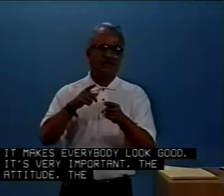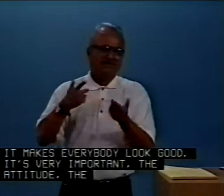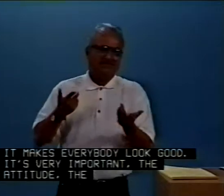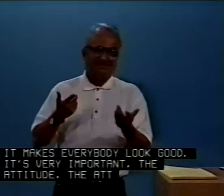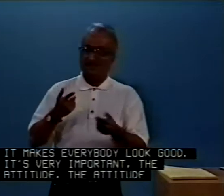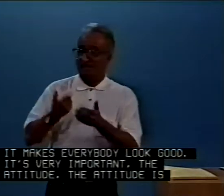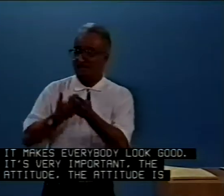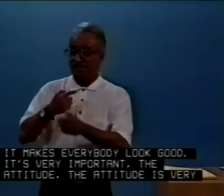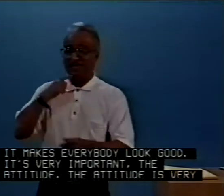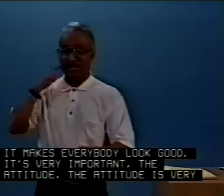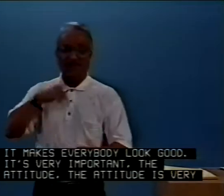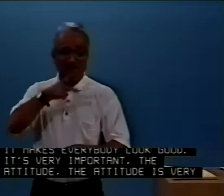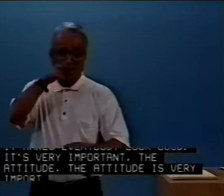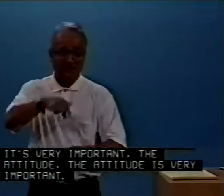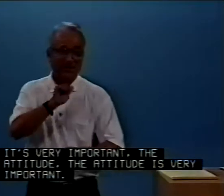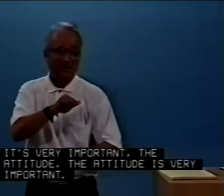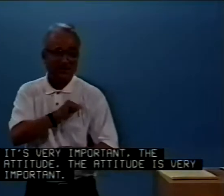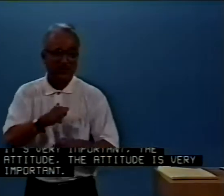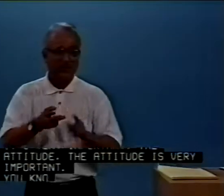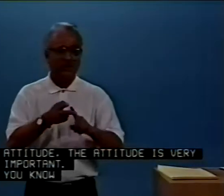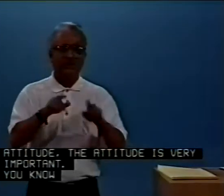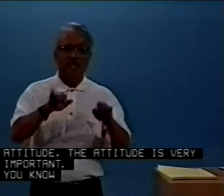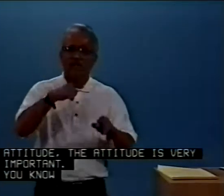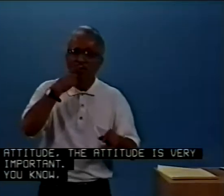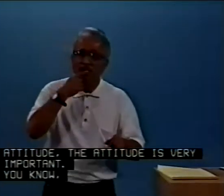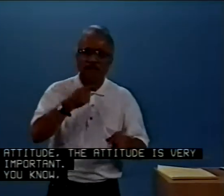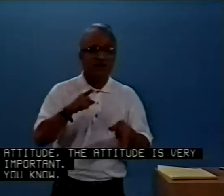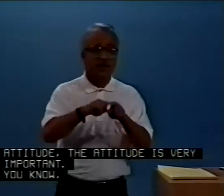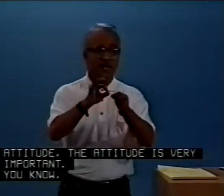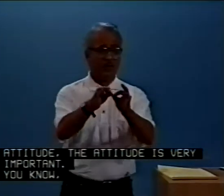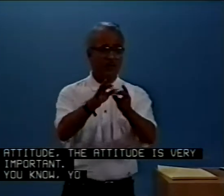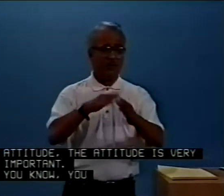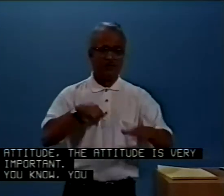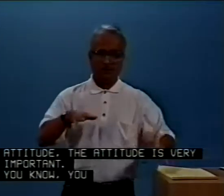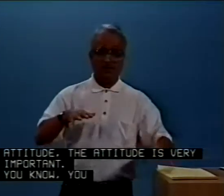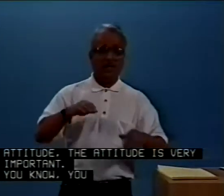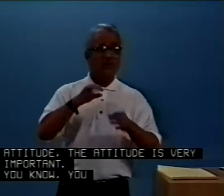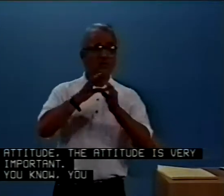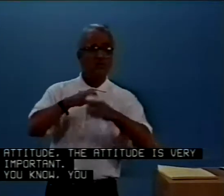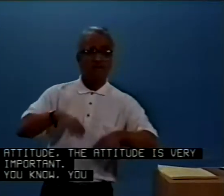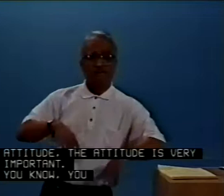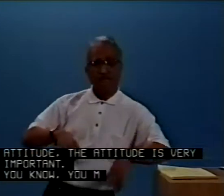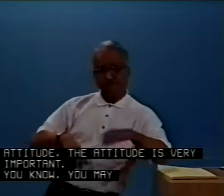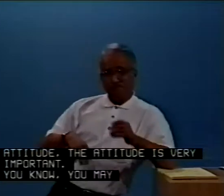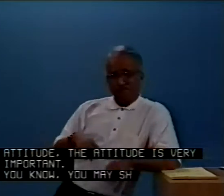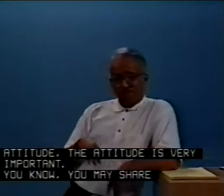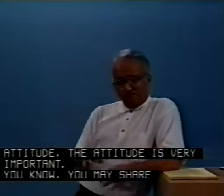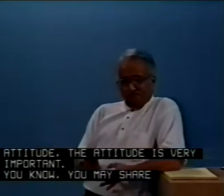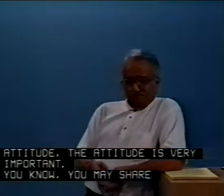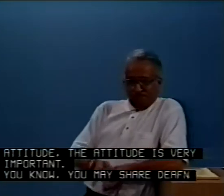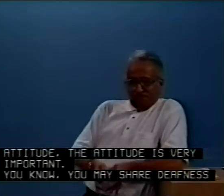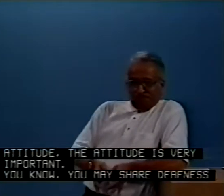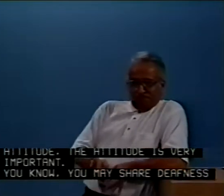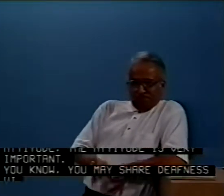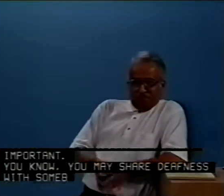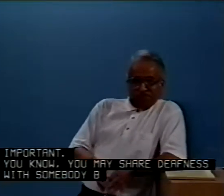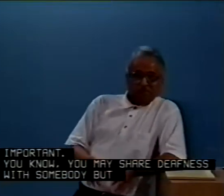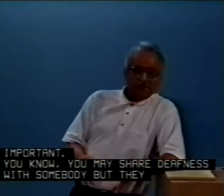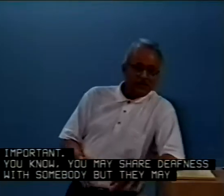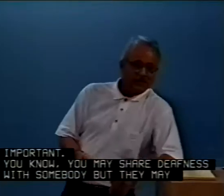know, you may share deafness with somebody, but they may not have a good attitude, or maybe they're a good interpreter, maybe they're not. You